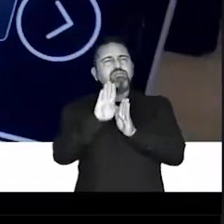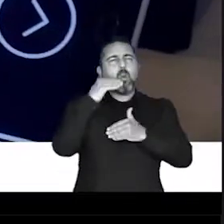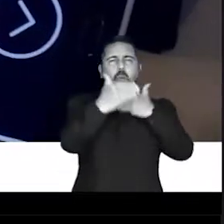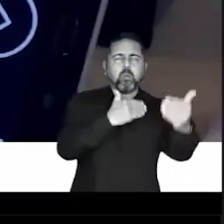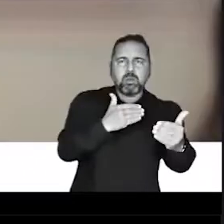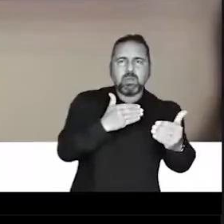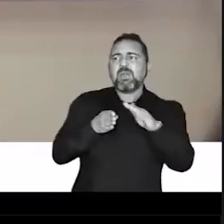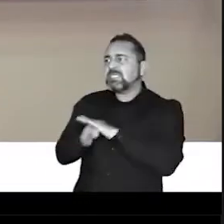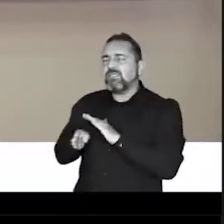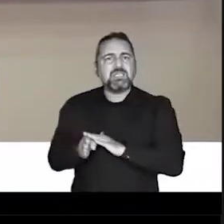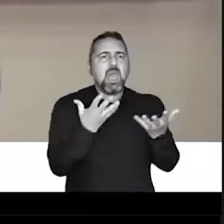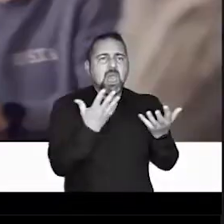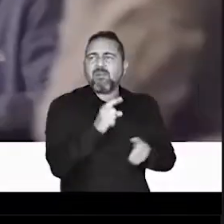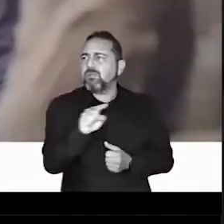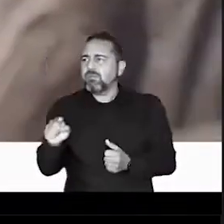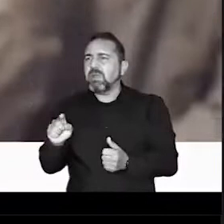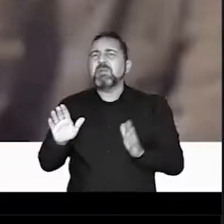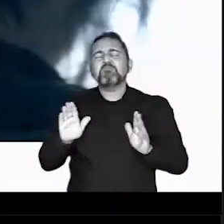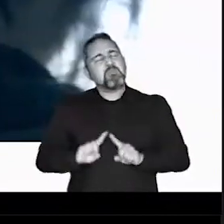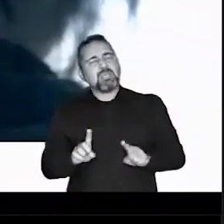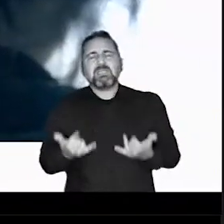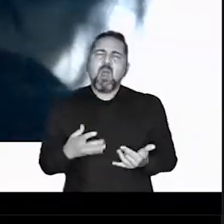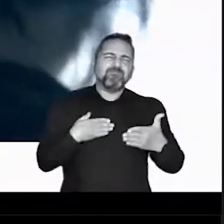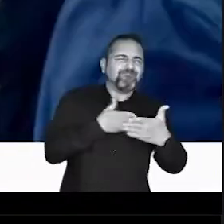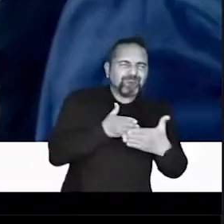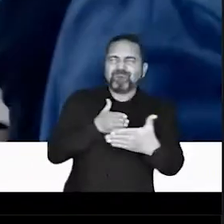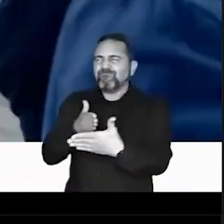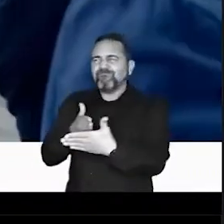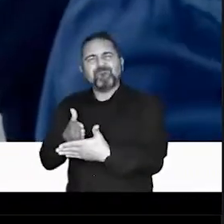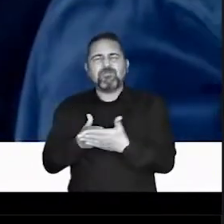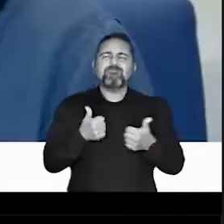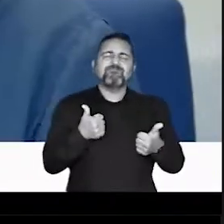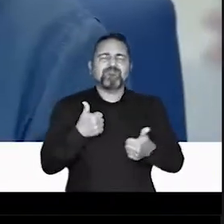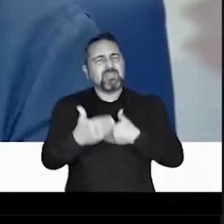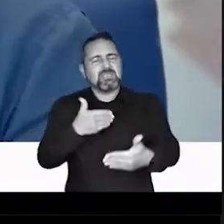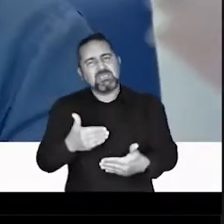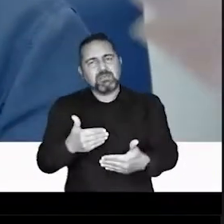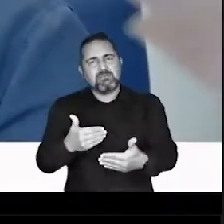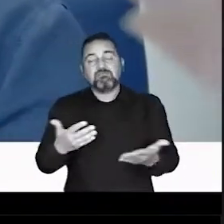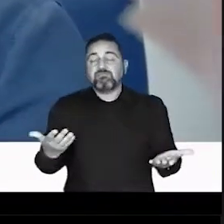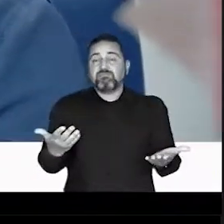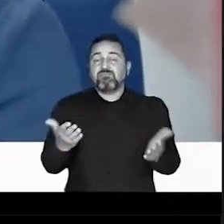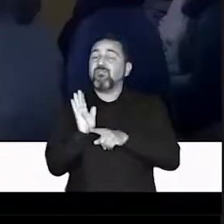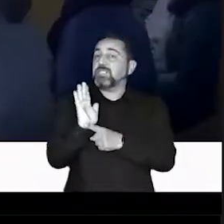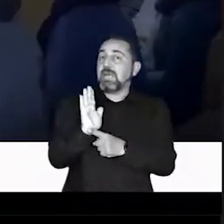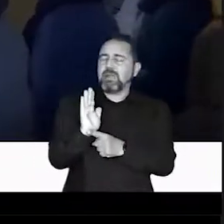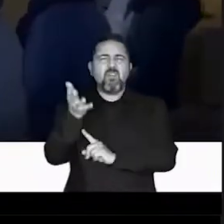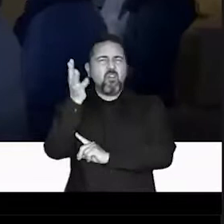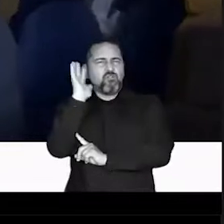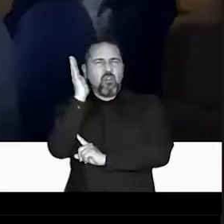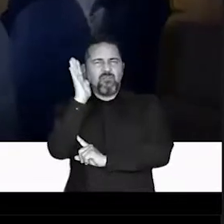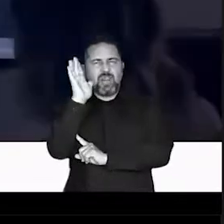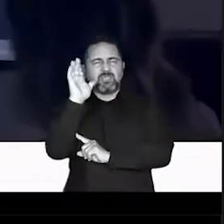been made and many accessible solutions exist, there are still barriers and tools that provide incomplete or inadequate solutions.